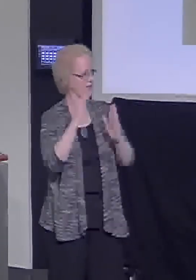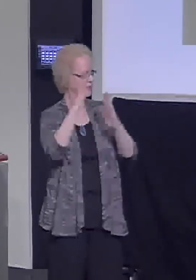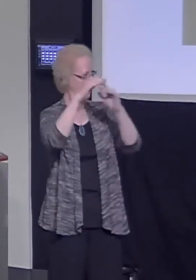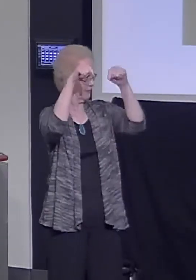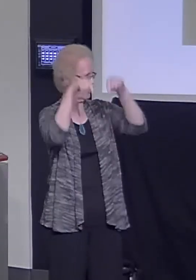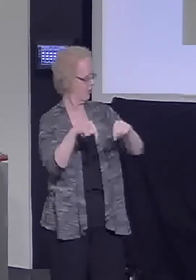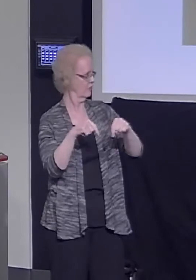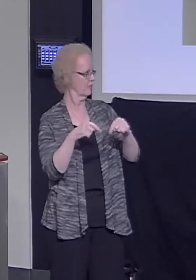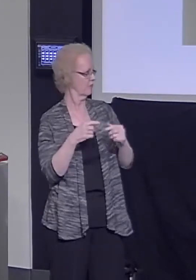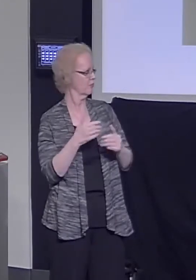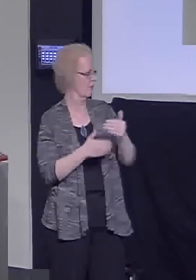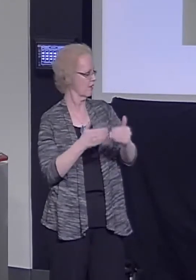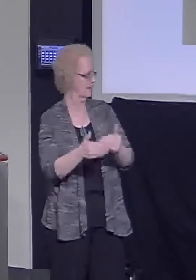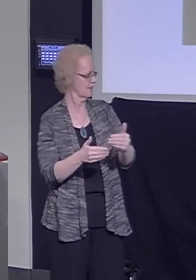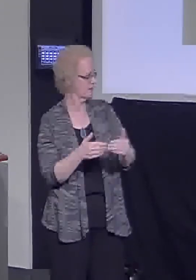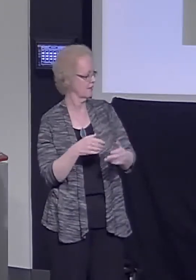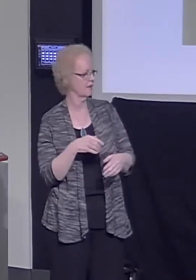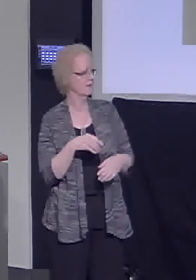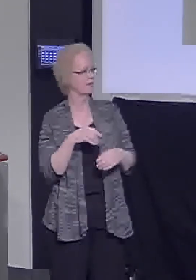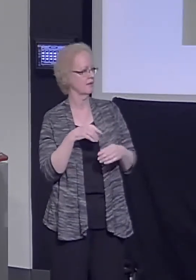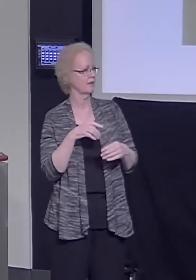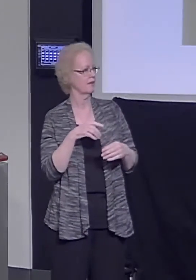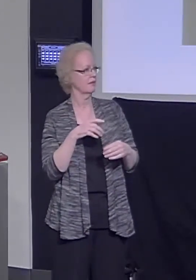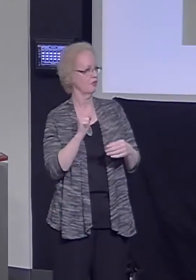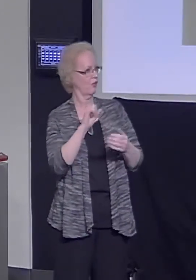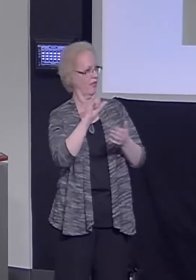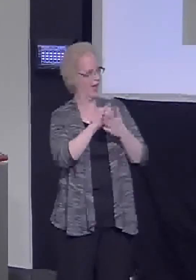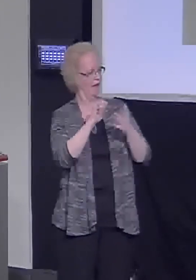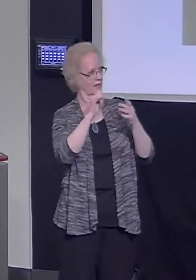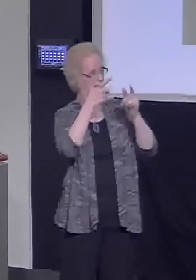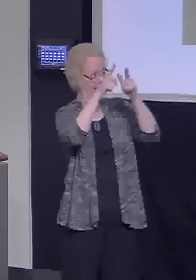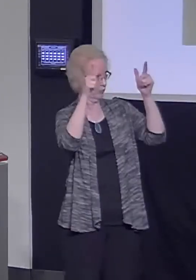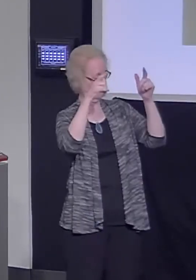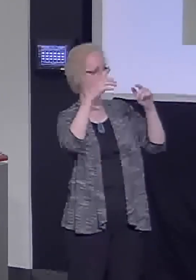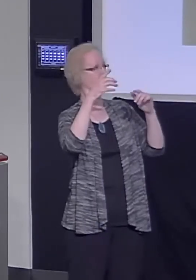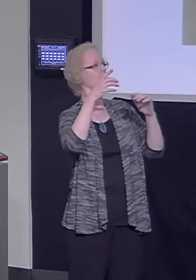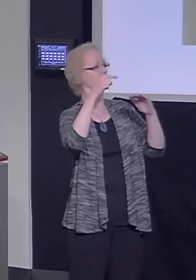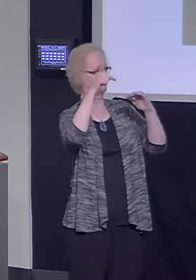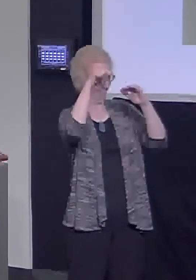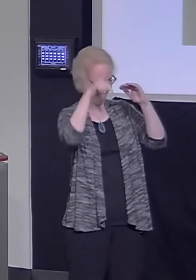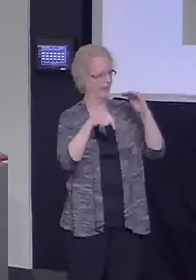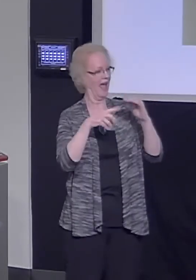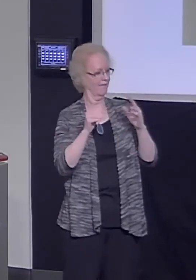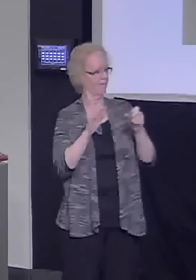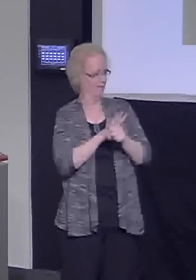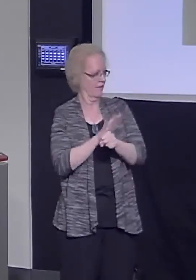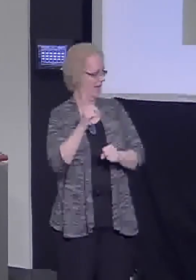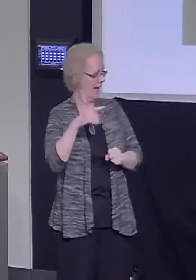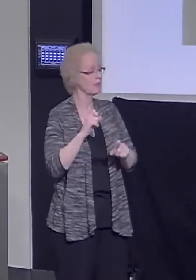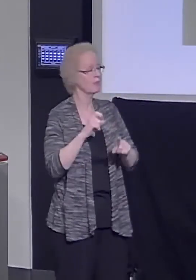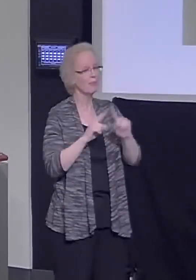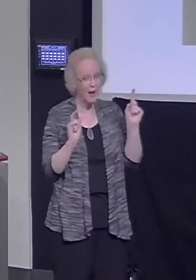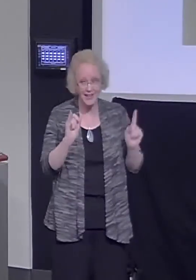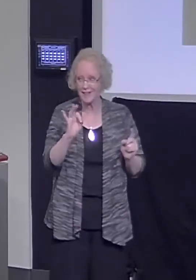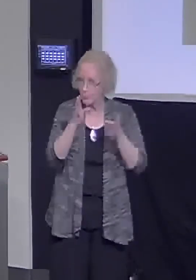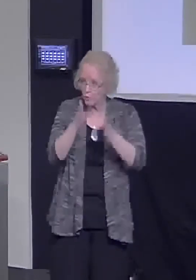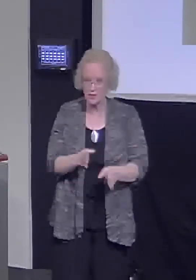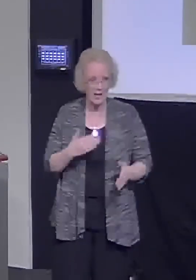that then helps to fill in the gaps. On the other hand, if somebody does not ever had any experience